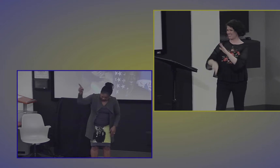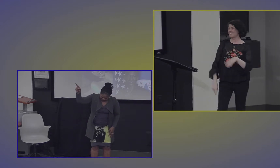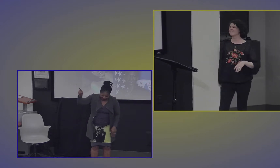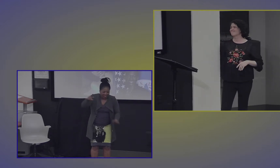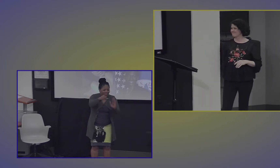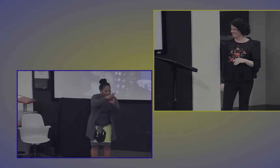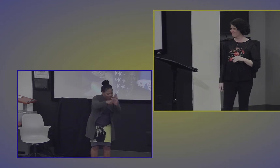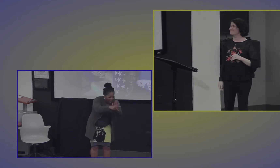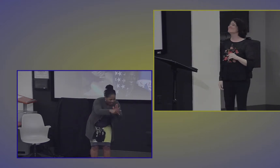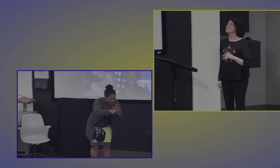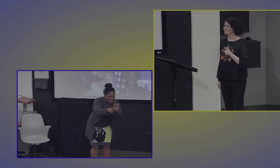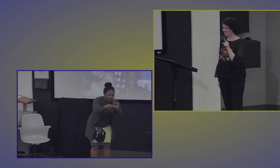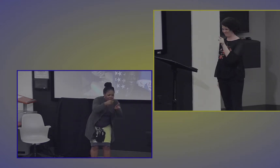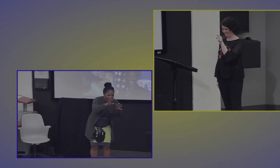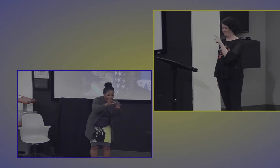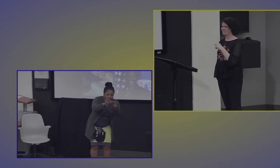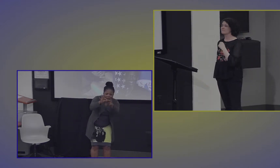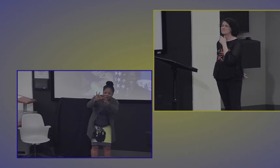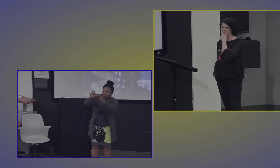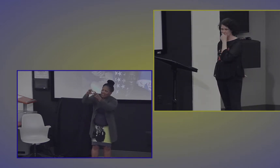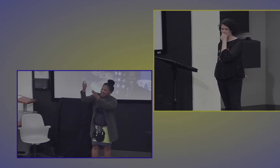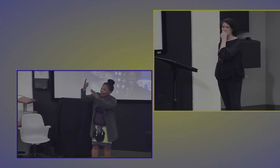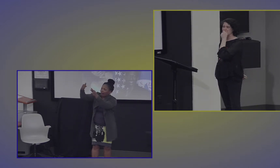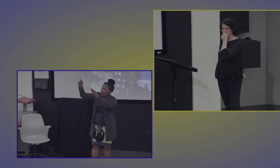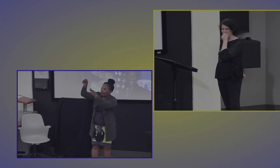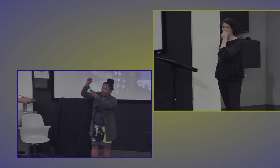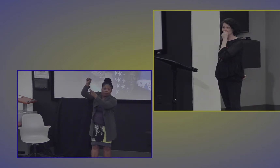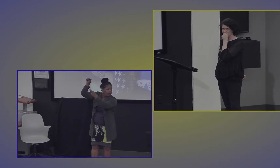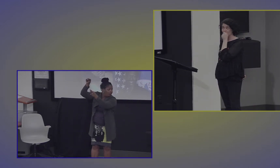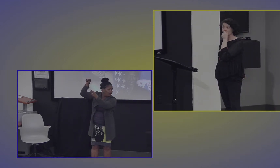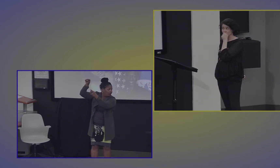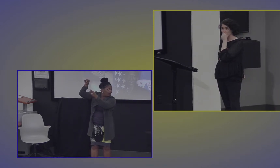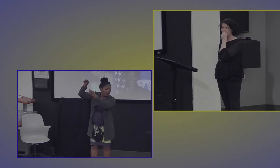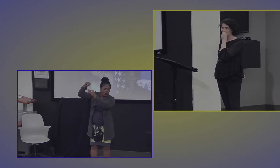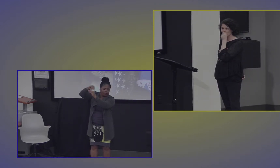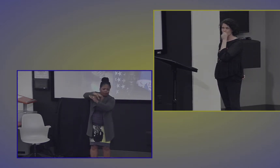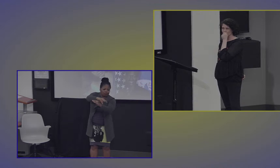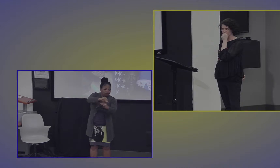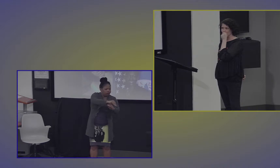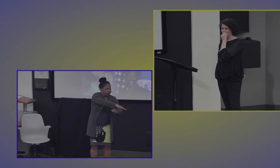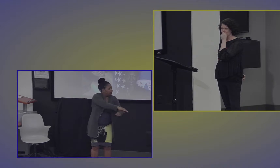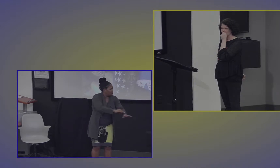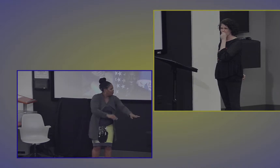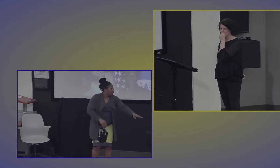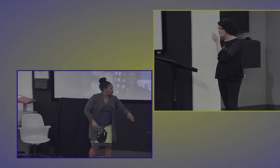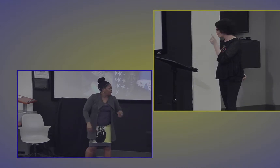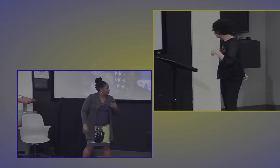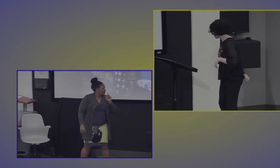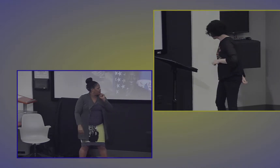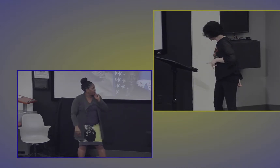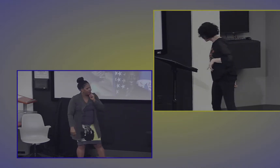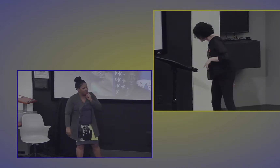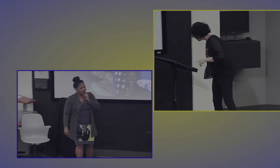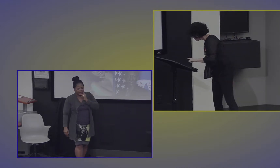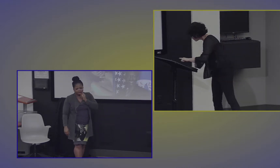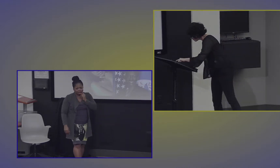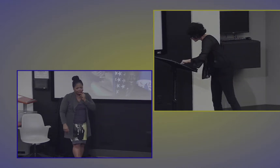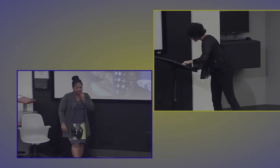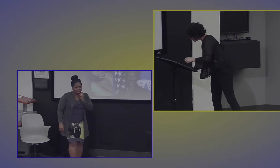And often decisions are made based on policy. Absolutely. Individual views, policies, the whole systemic nature of it, all